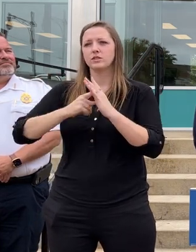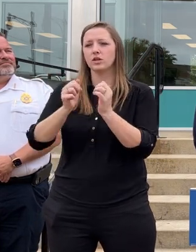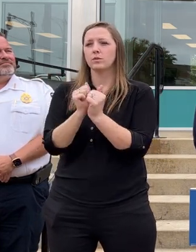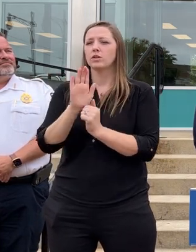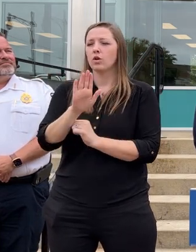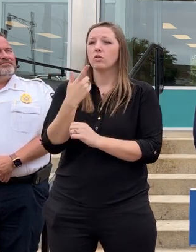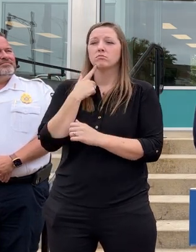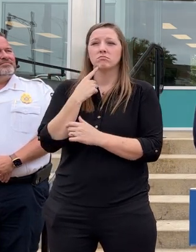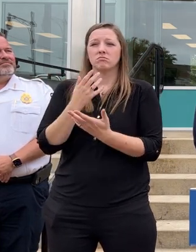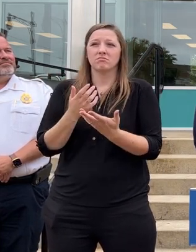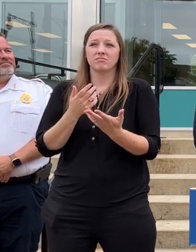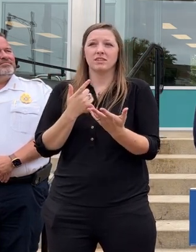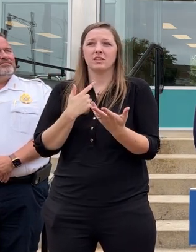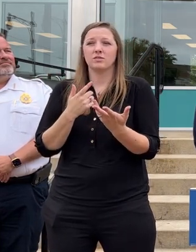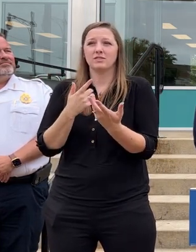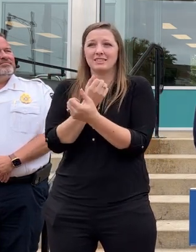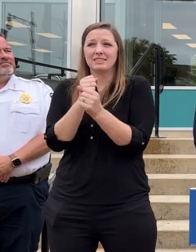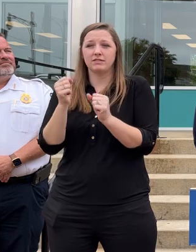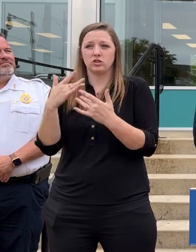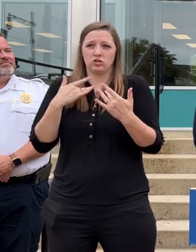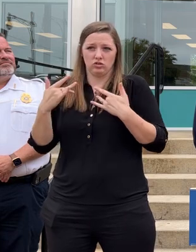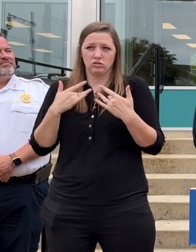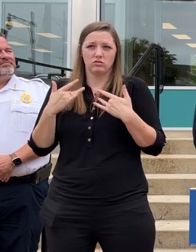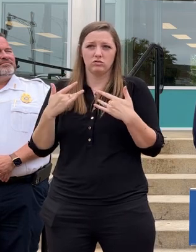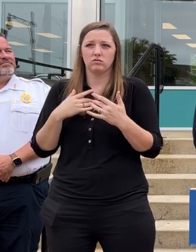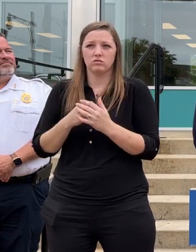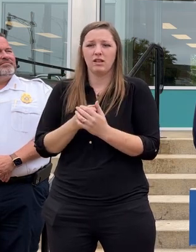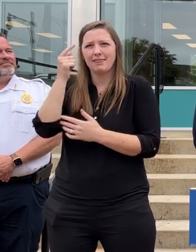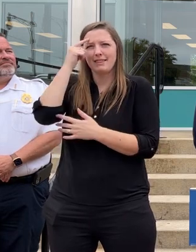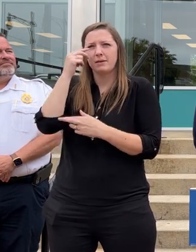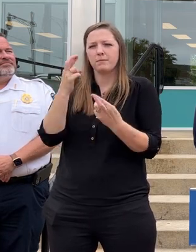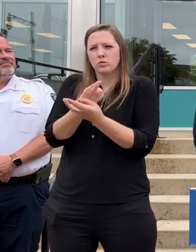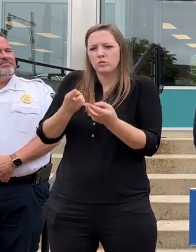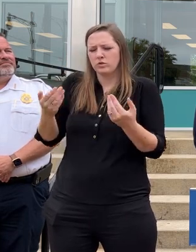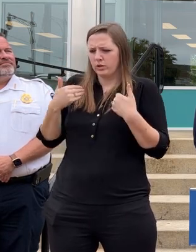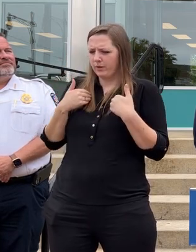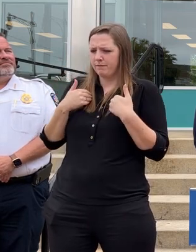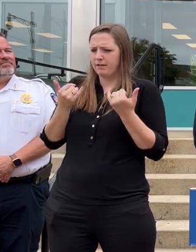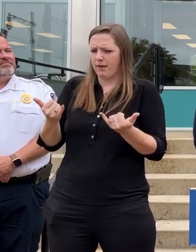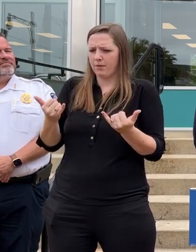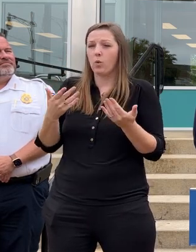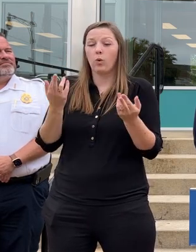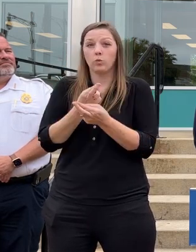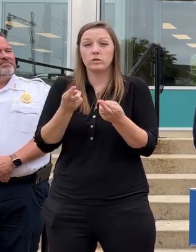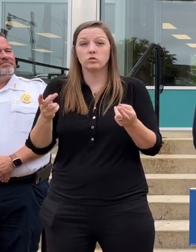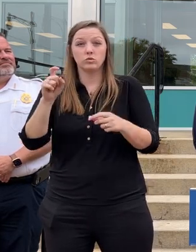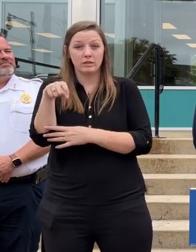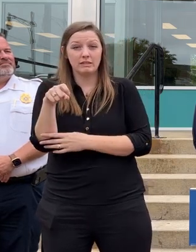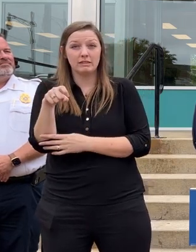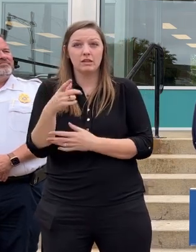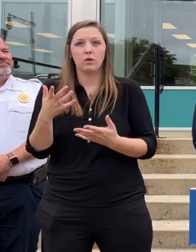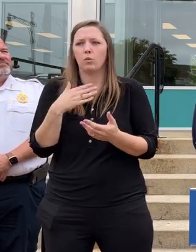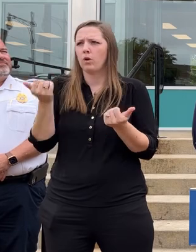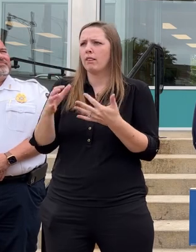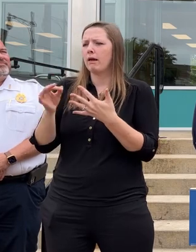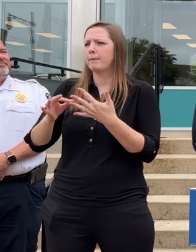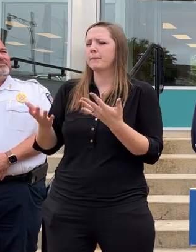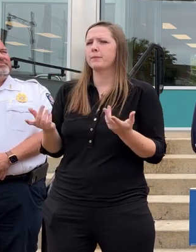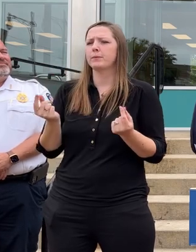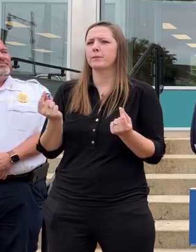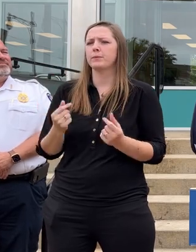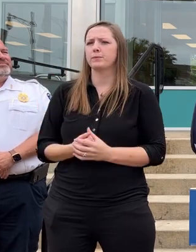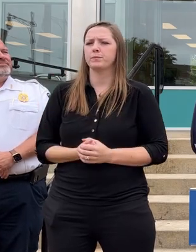most immediate life safety concerns, and then think about what resources you have, what resources you need, and what are your options. So